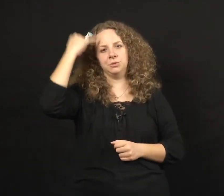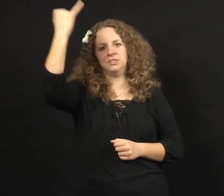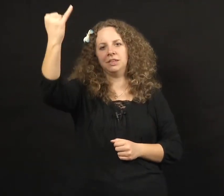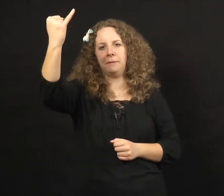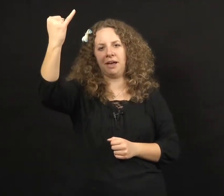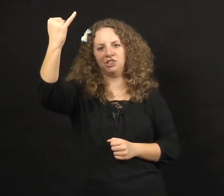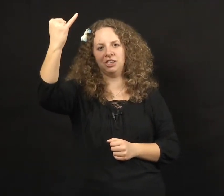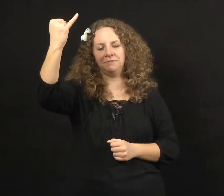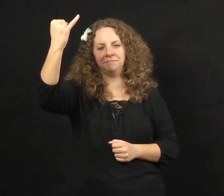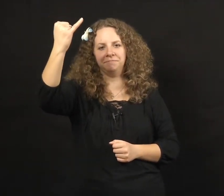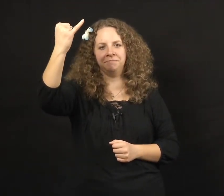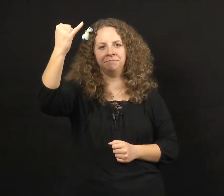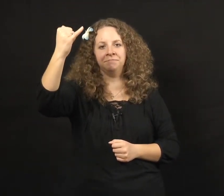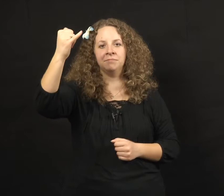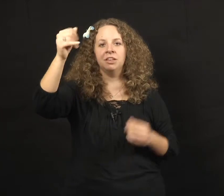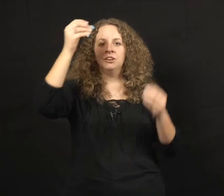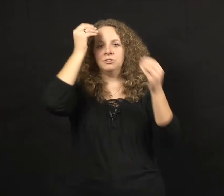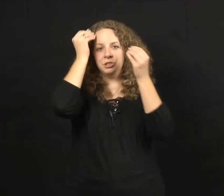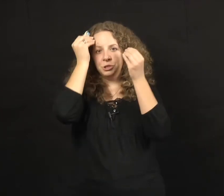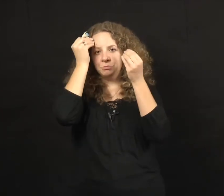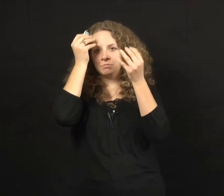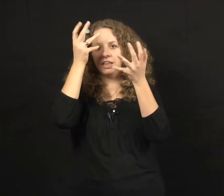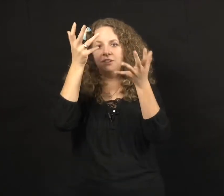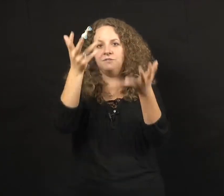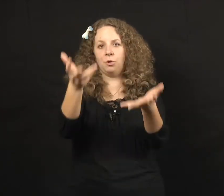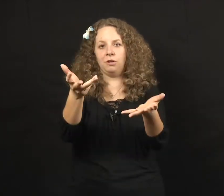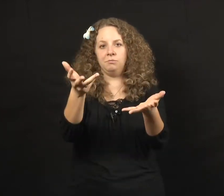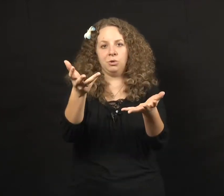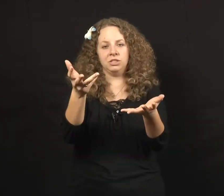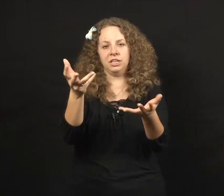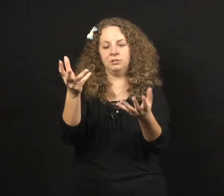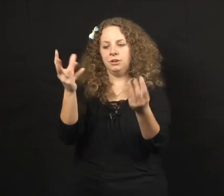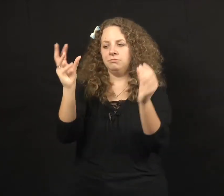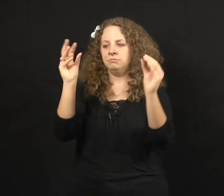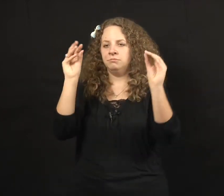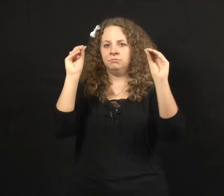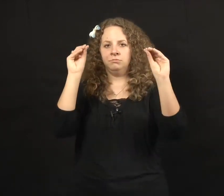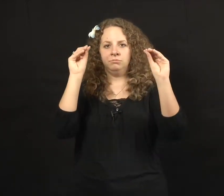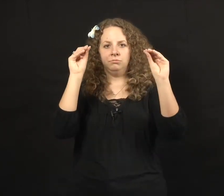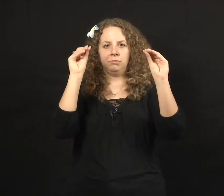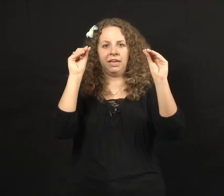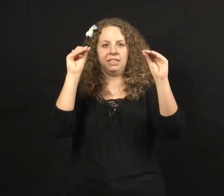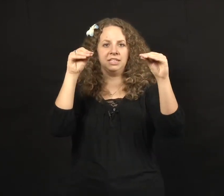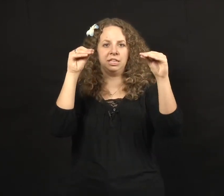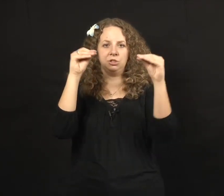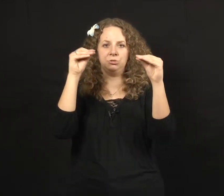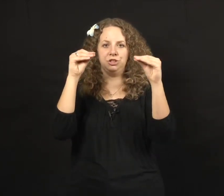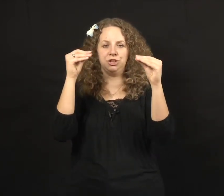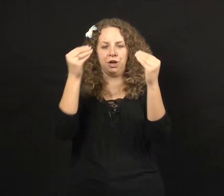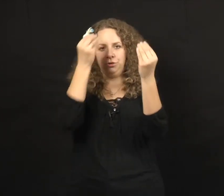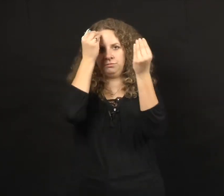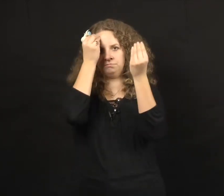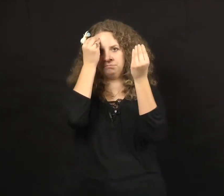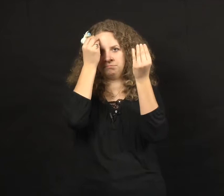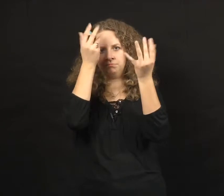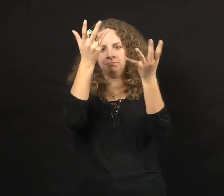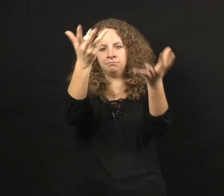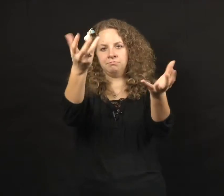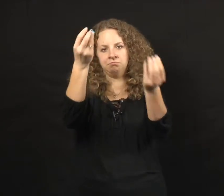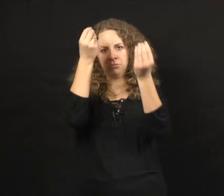chose imagine. 2, inform, or to let you know. My hand's like a squished O.